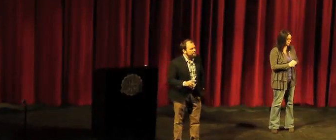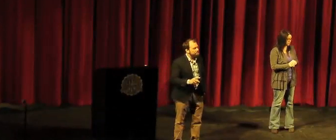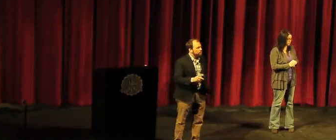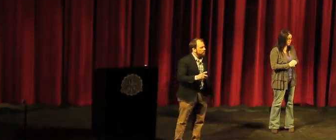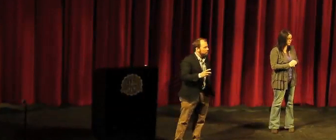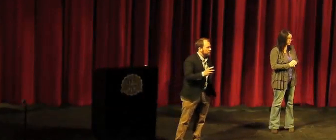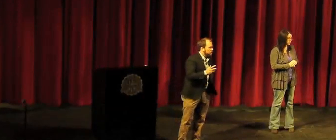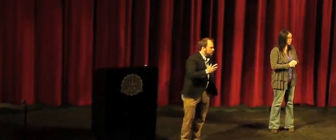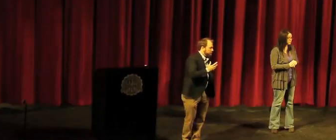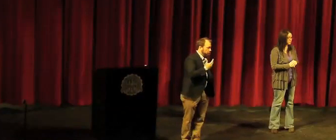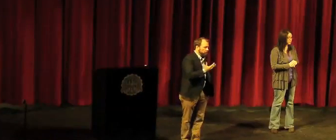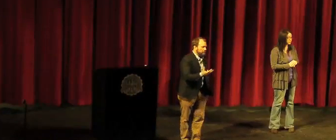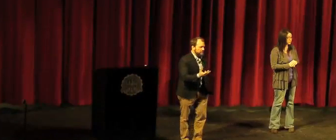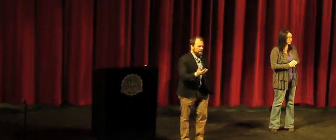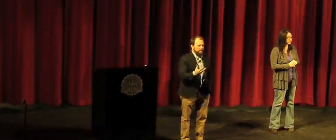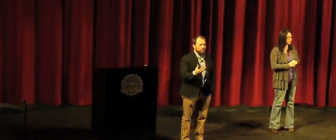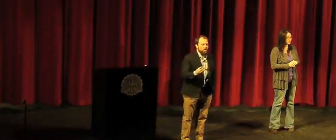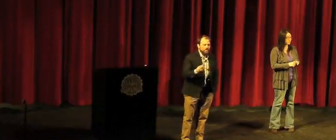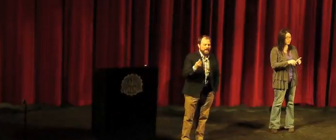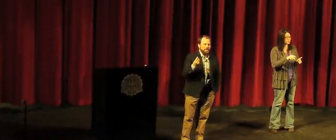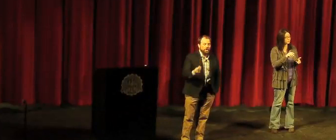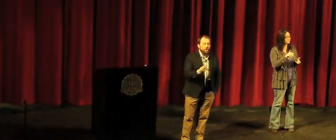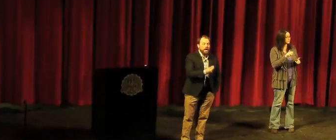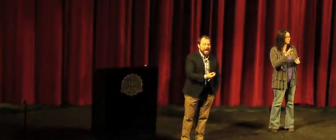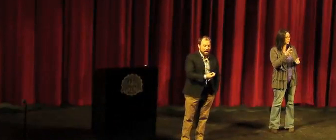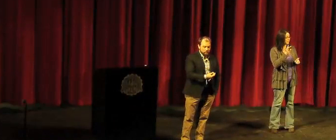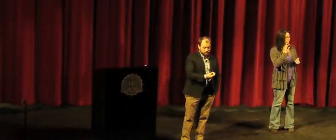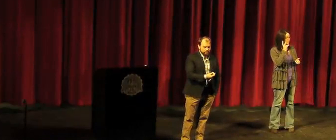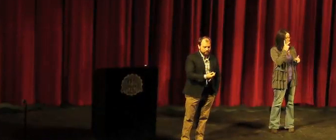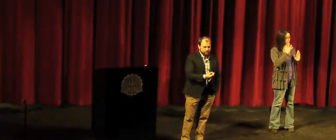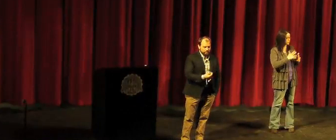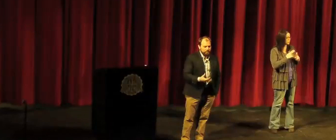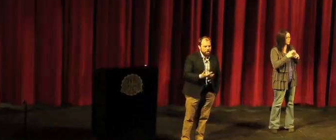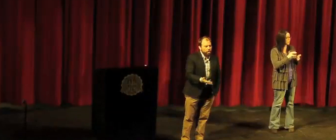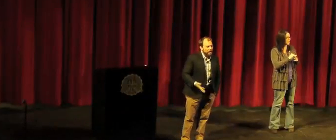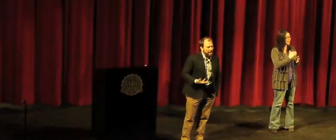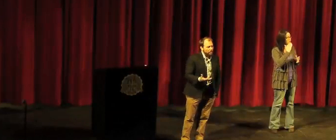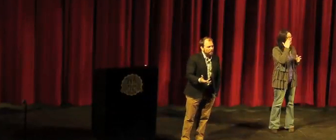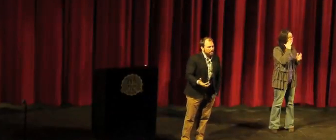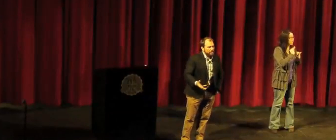And Merleau-Ponty would call that know-how.